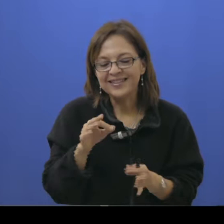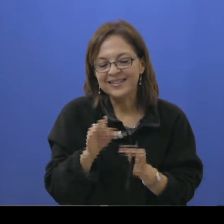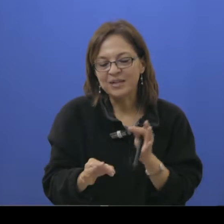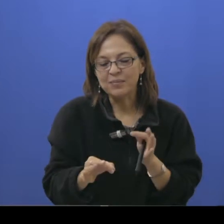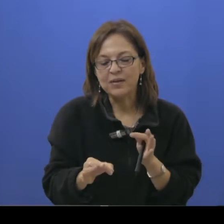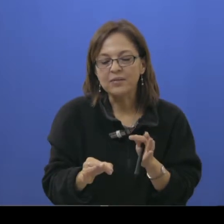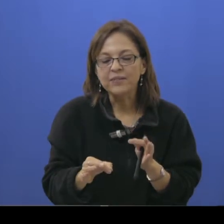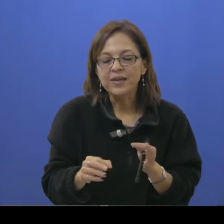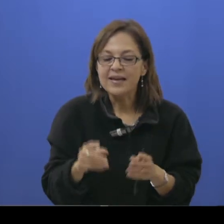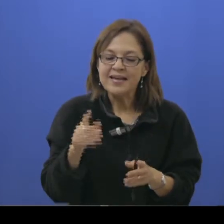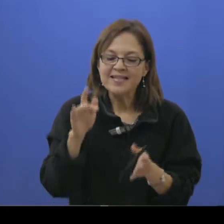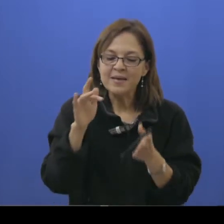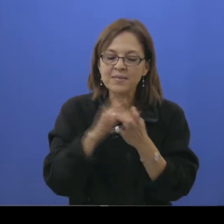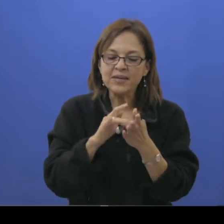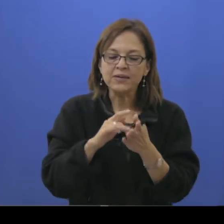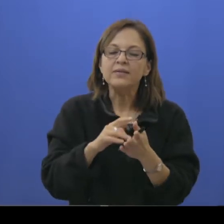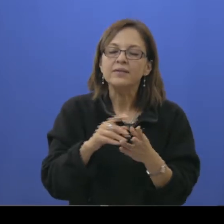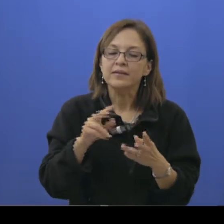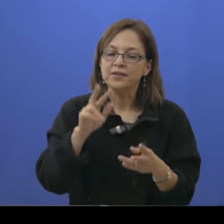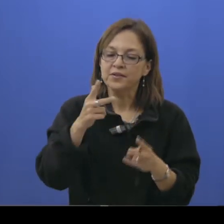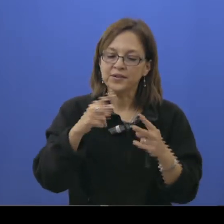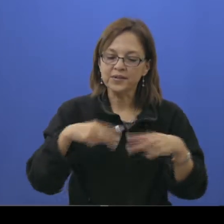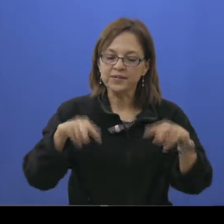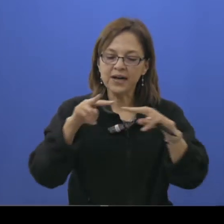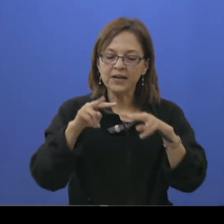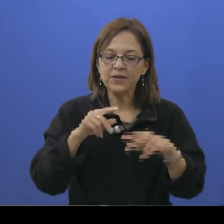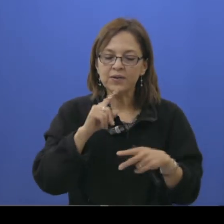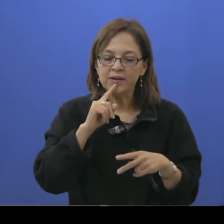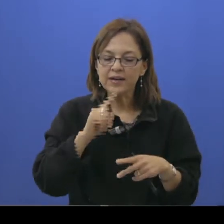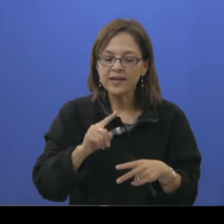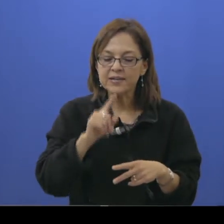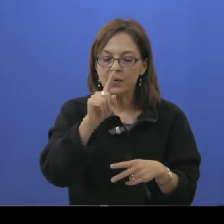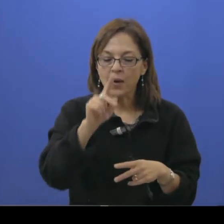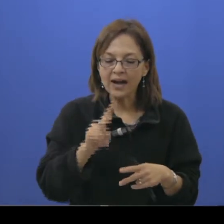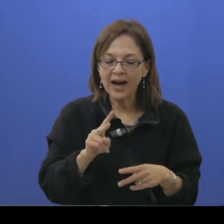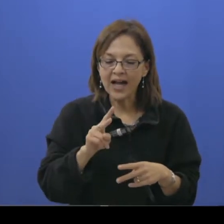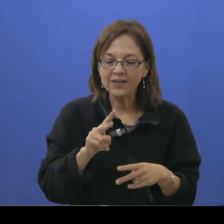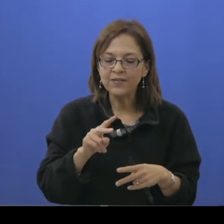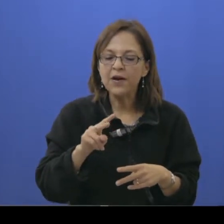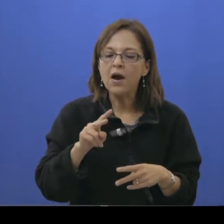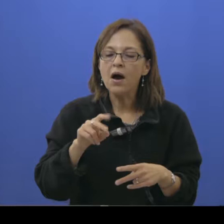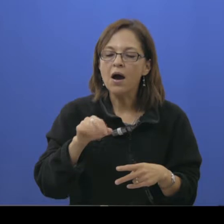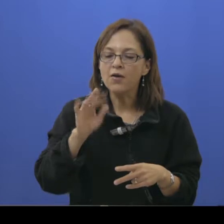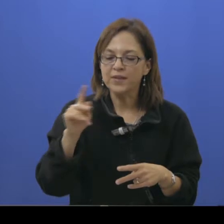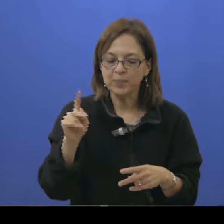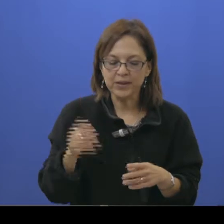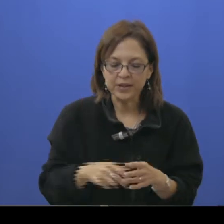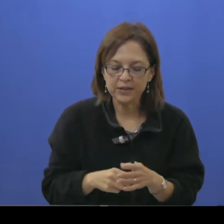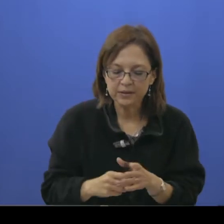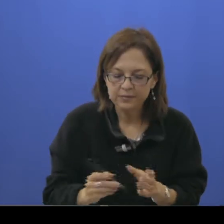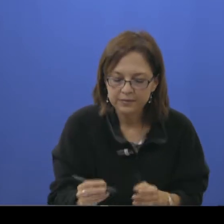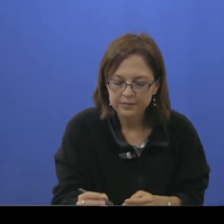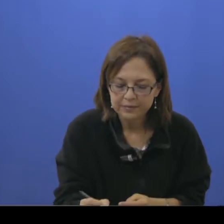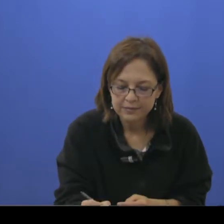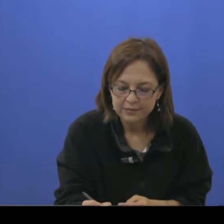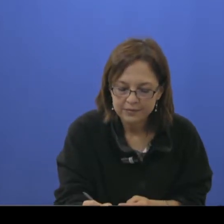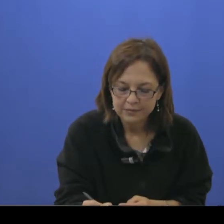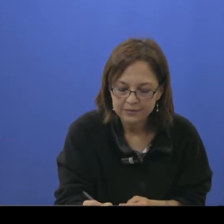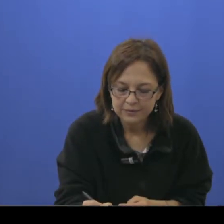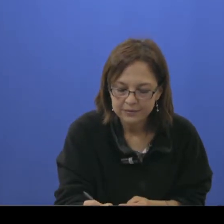This is simple. The middle, the third value, is 1/2 of the period.